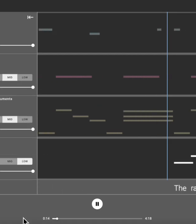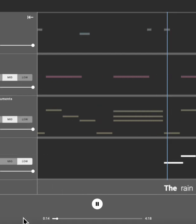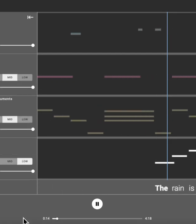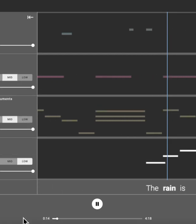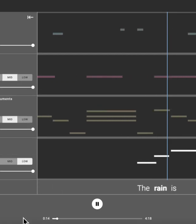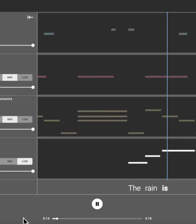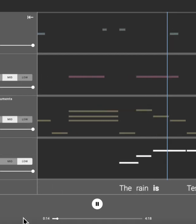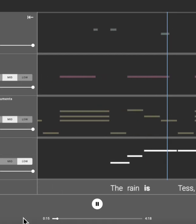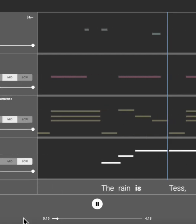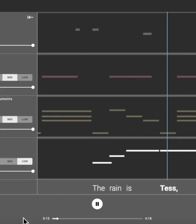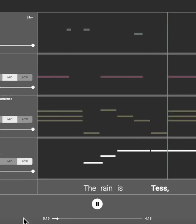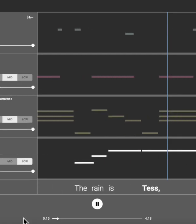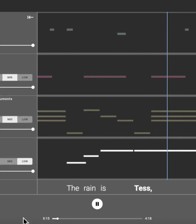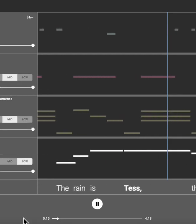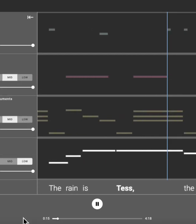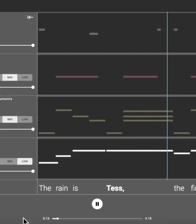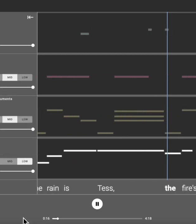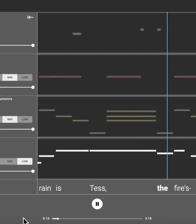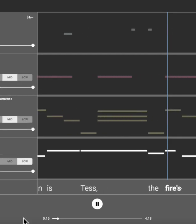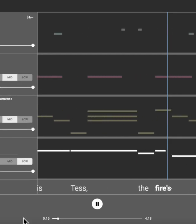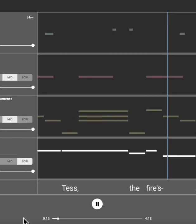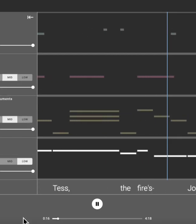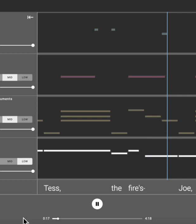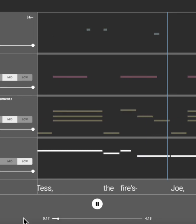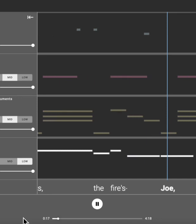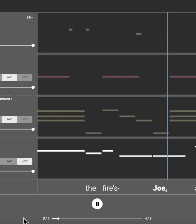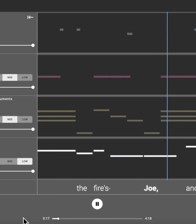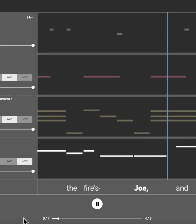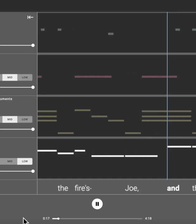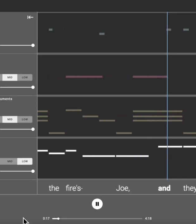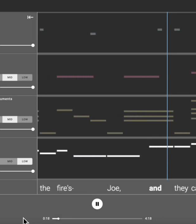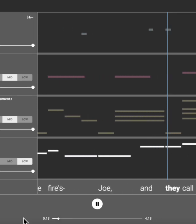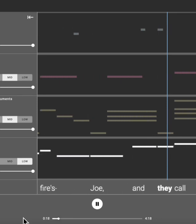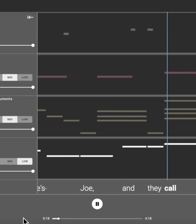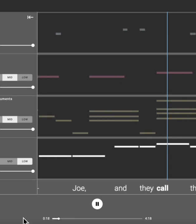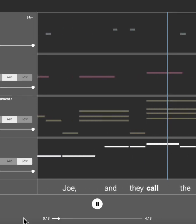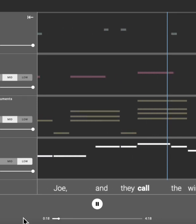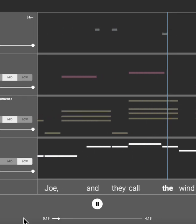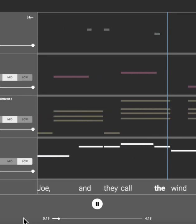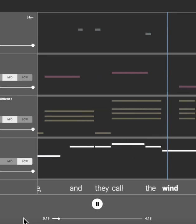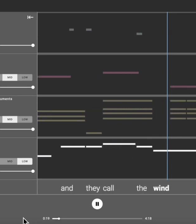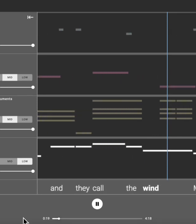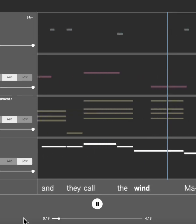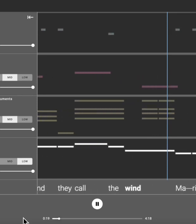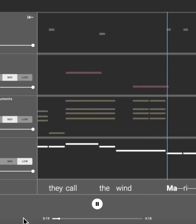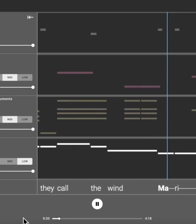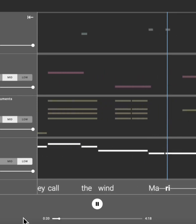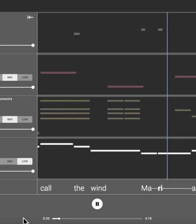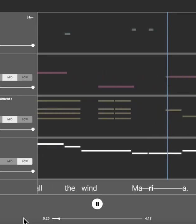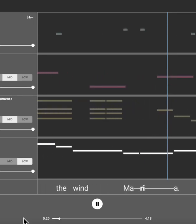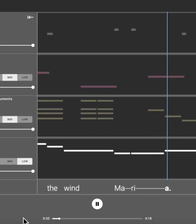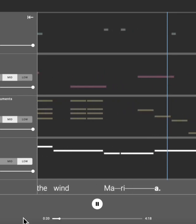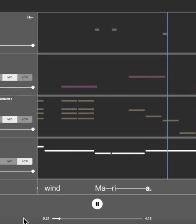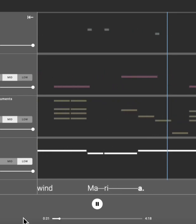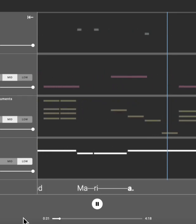The rain is Tess, the fire's Joe, and they call the wind